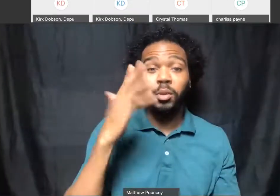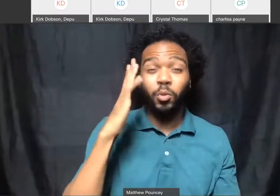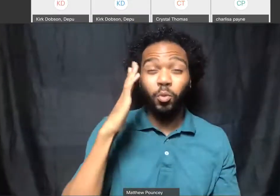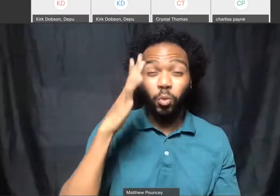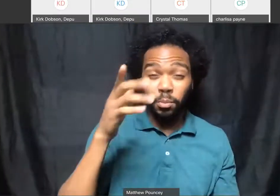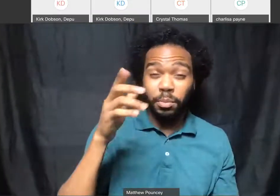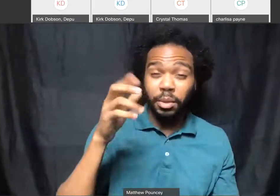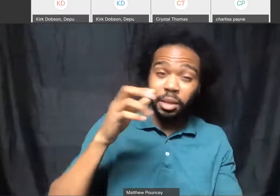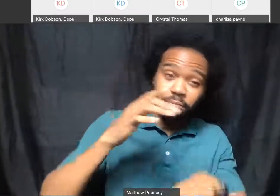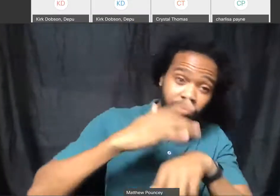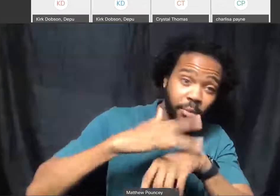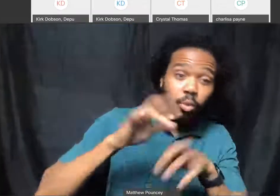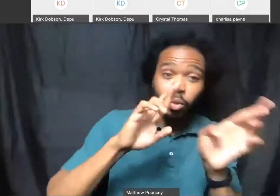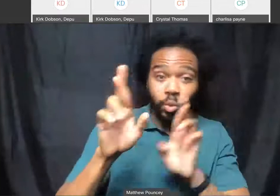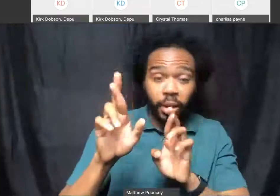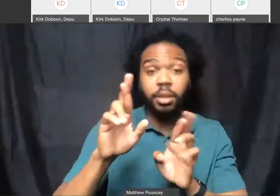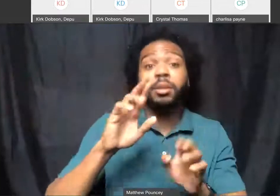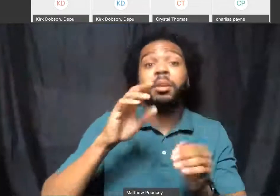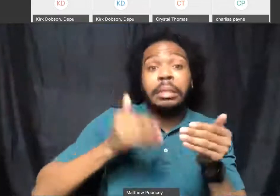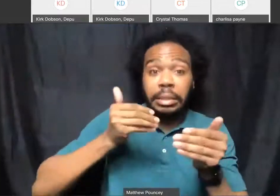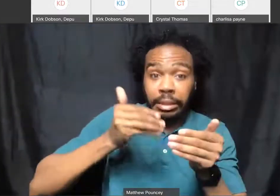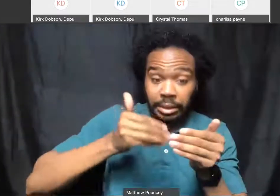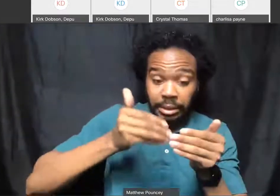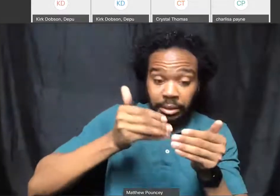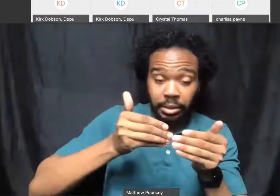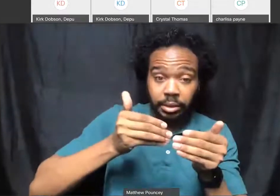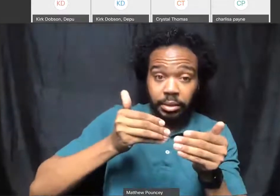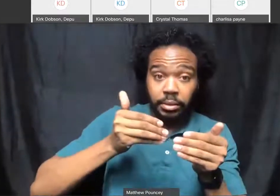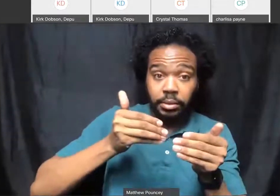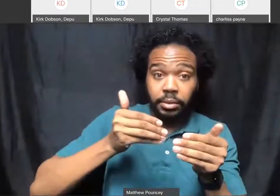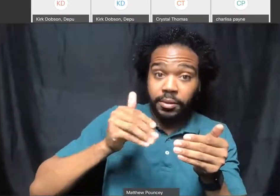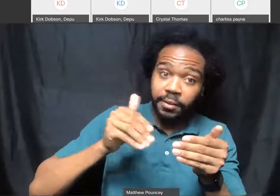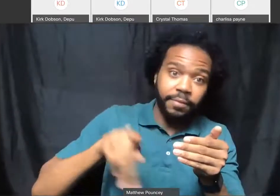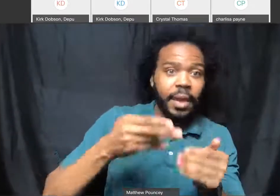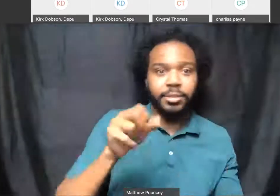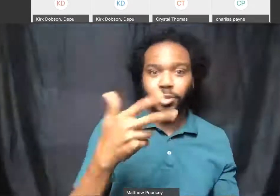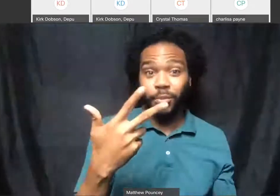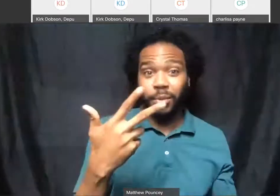we get to Phase 3.